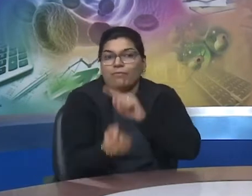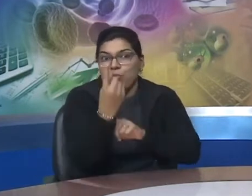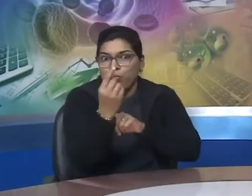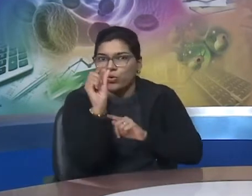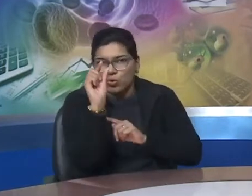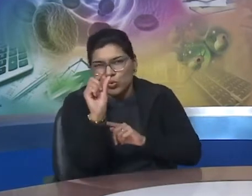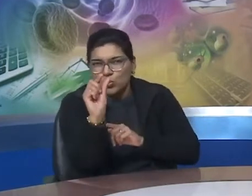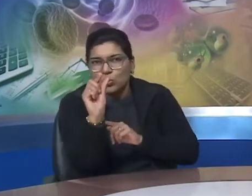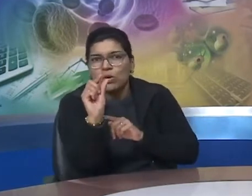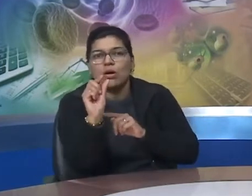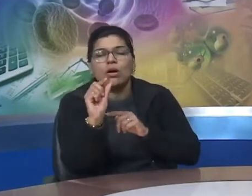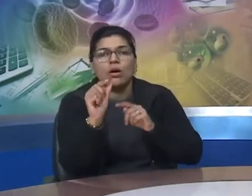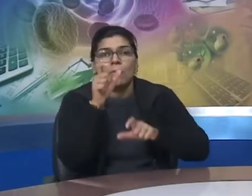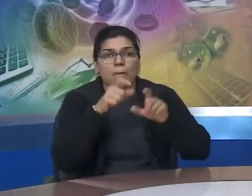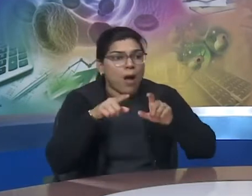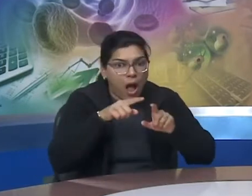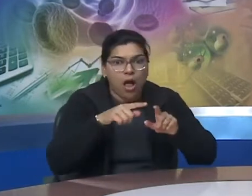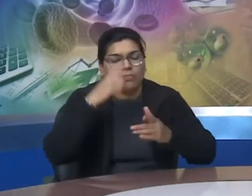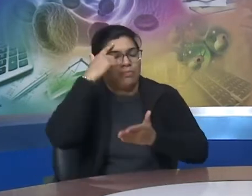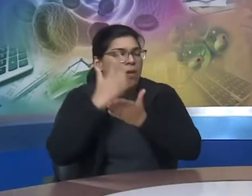become complicated